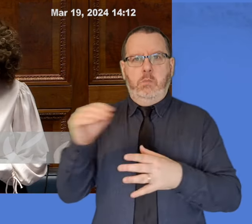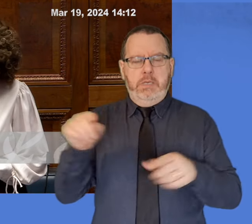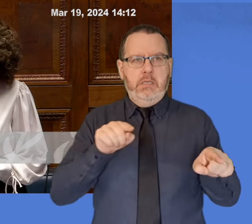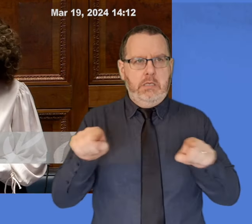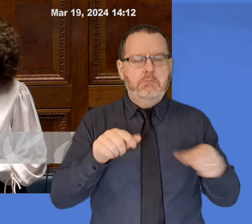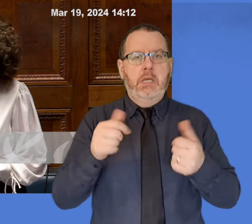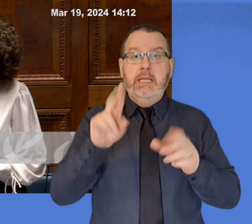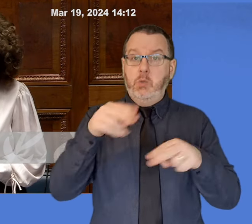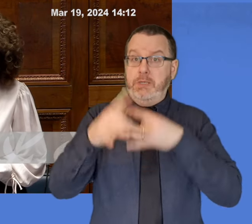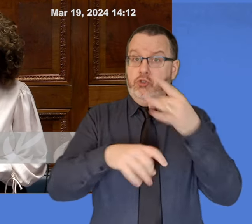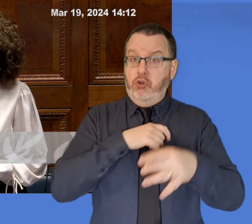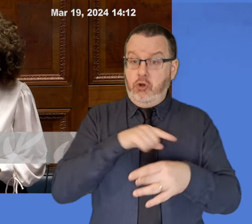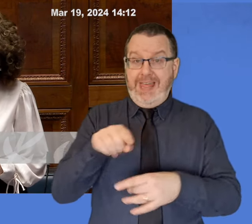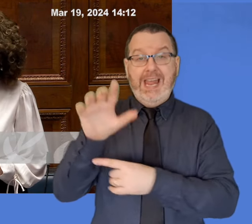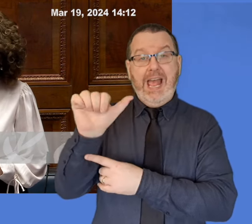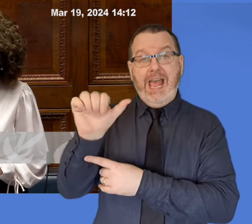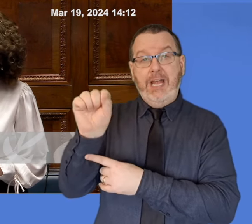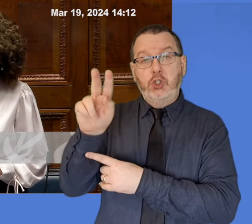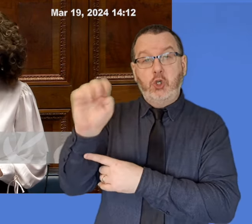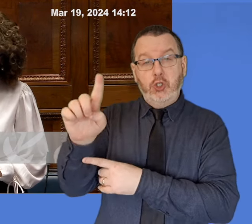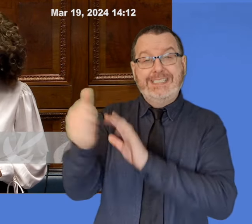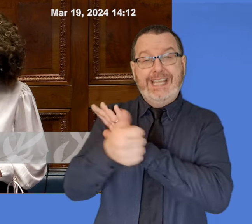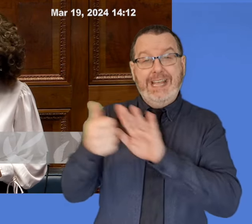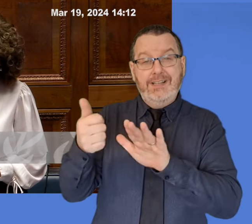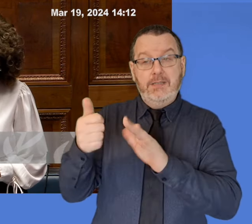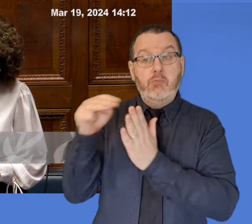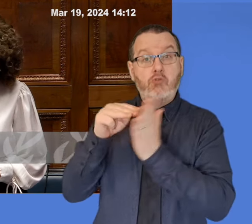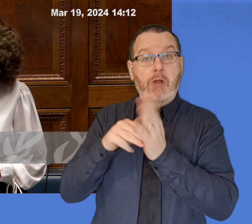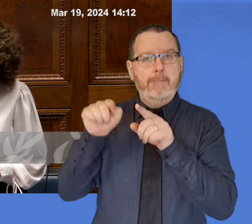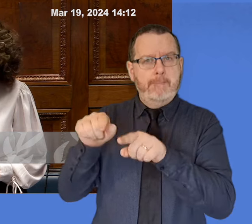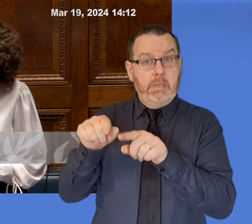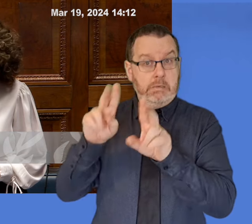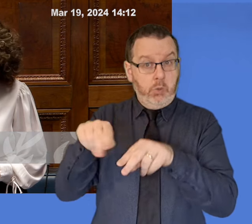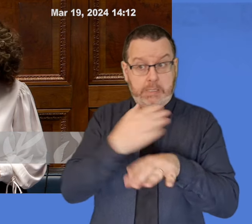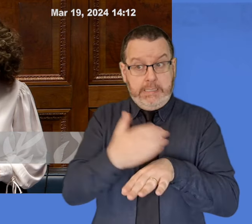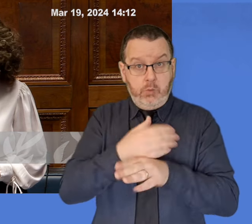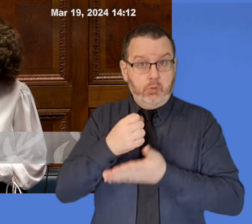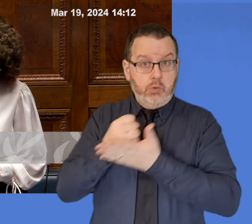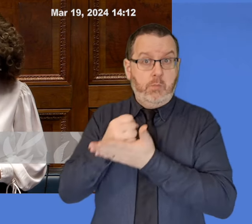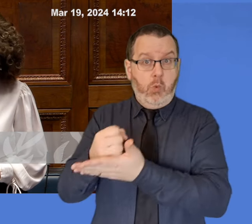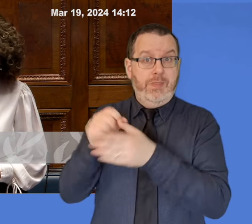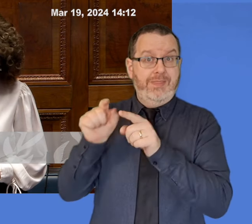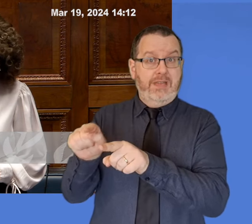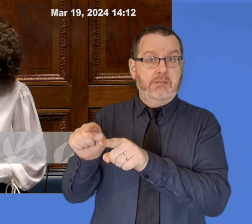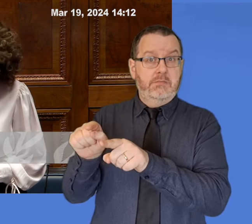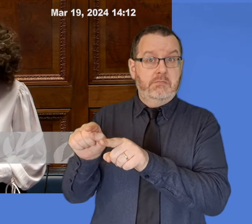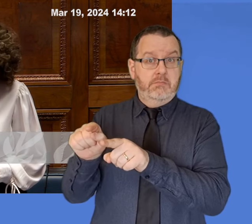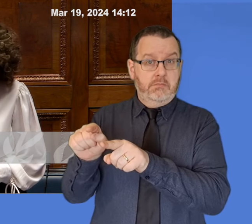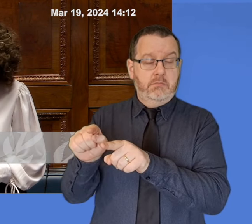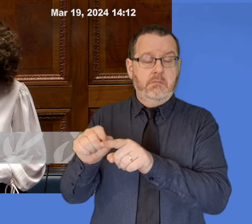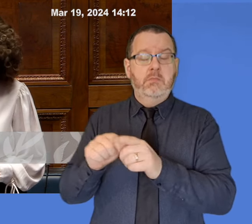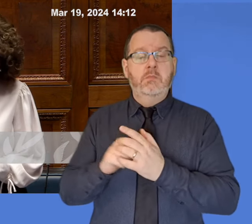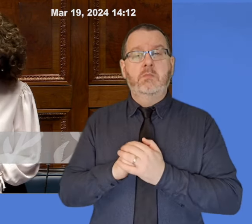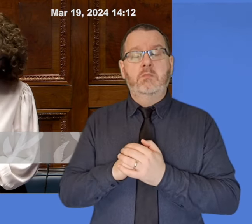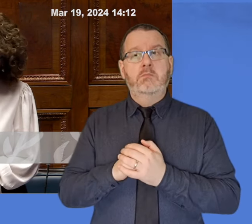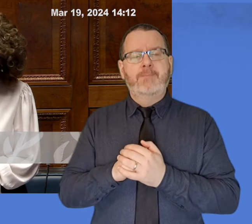skills academies will continue to have your support in terms of, you know, local